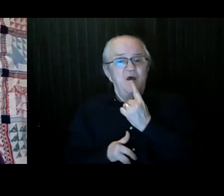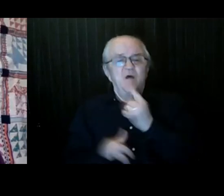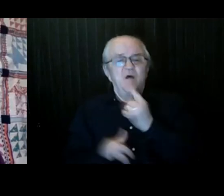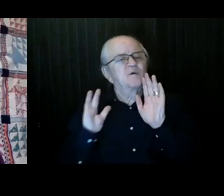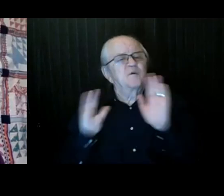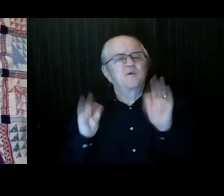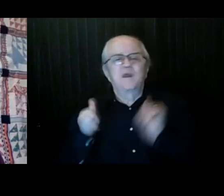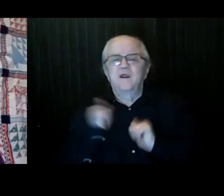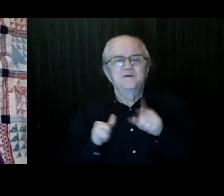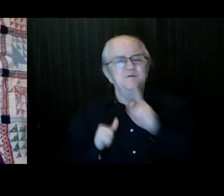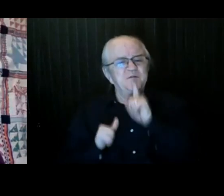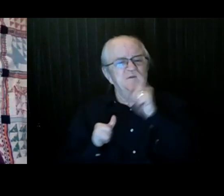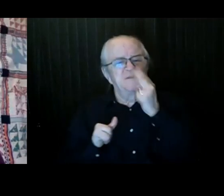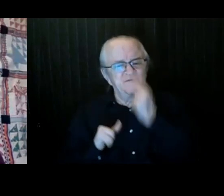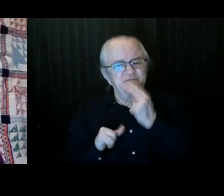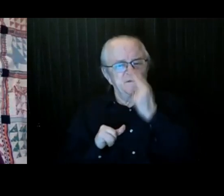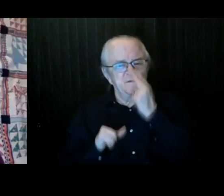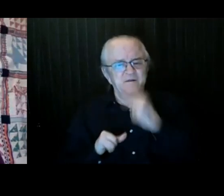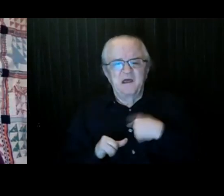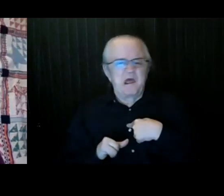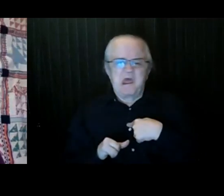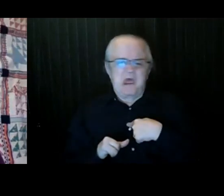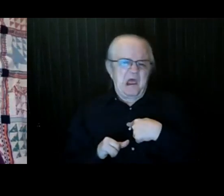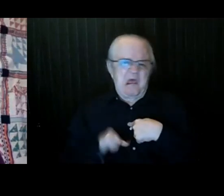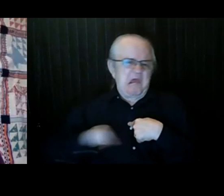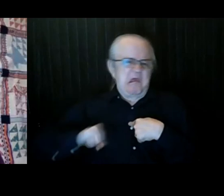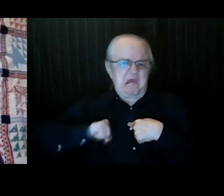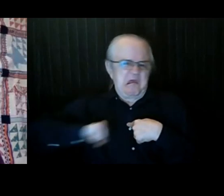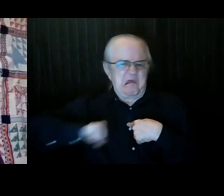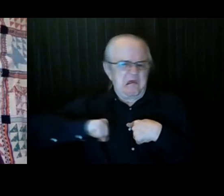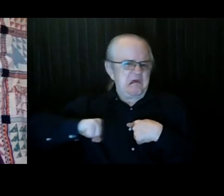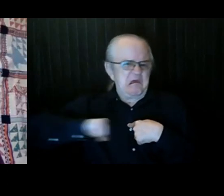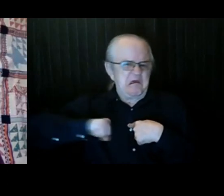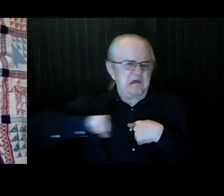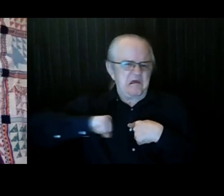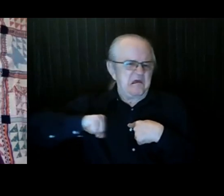honey. You were so funny. And I would fight that. I would just fight that.